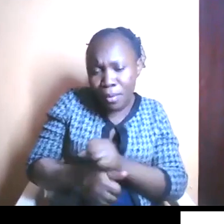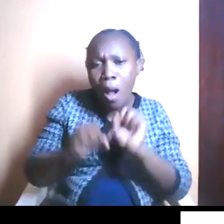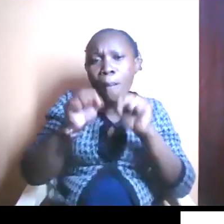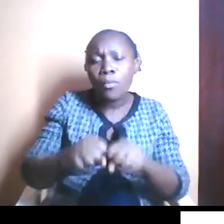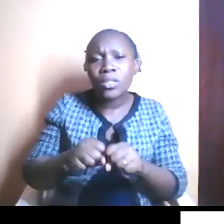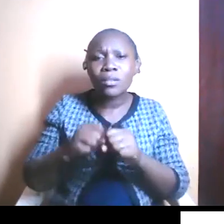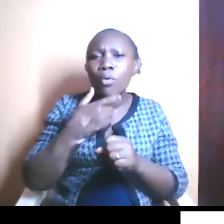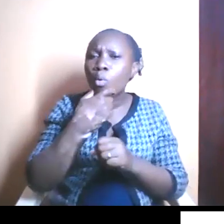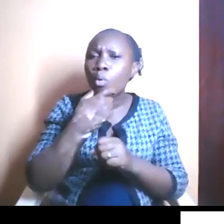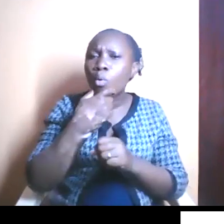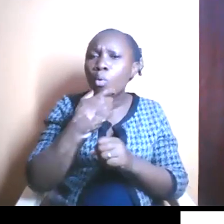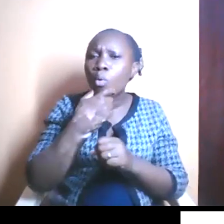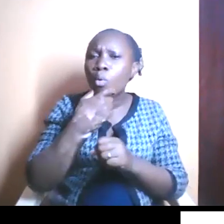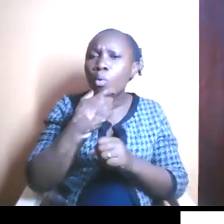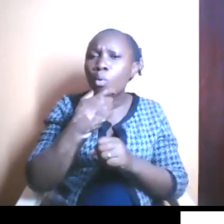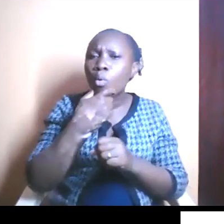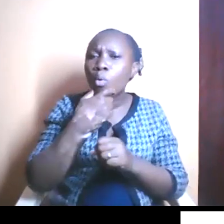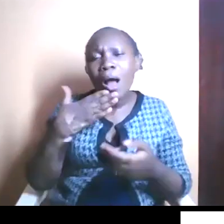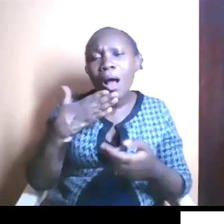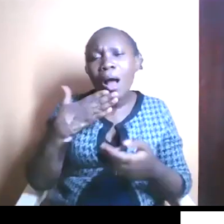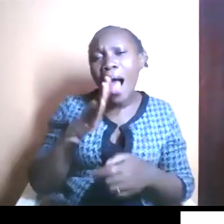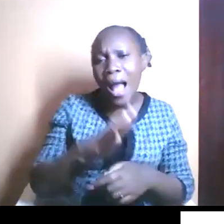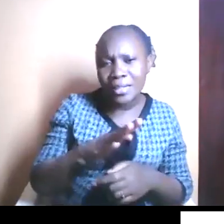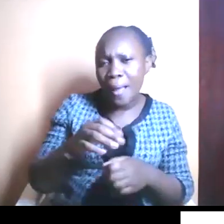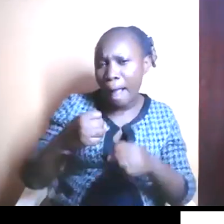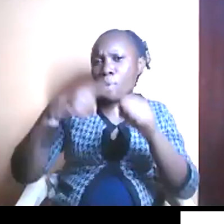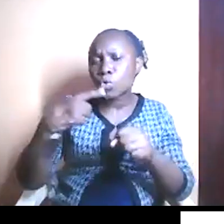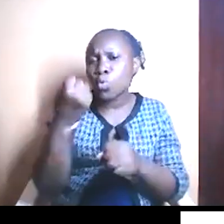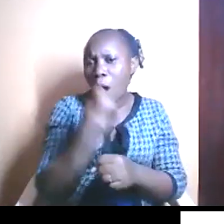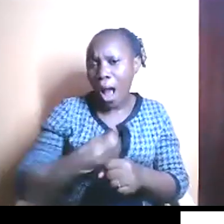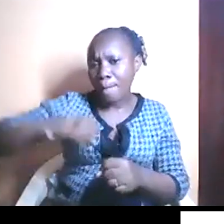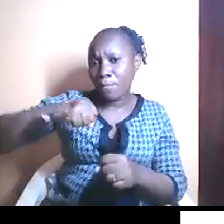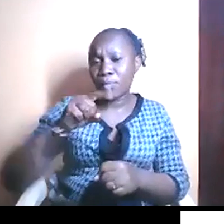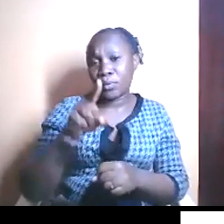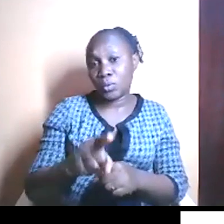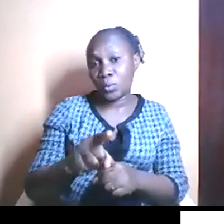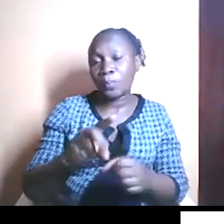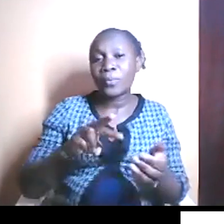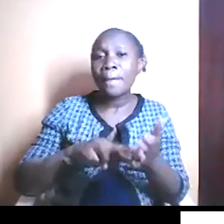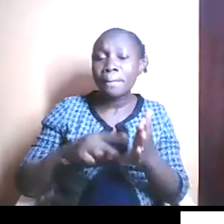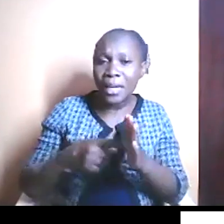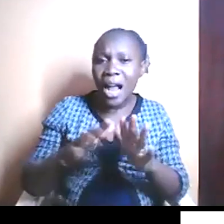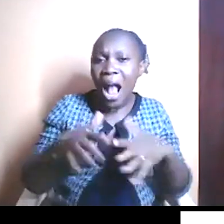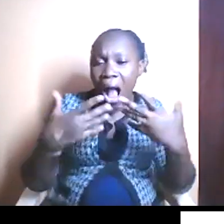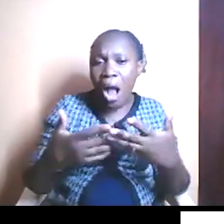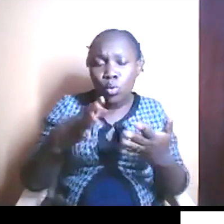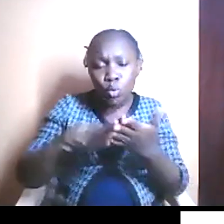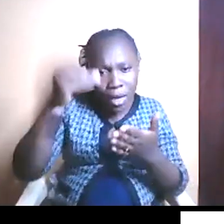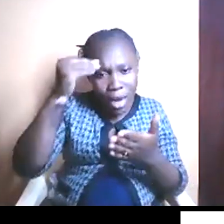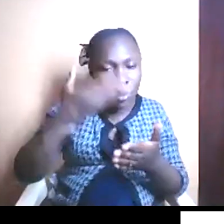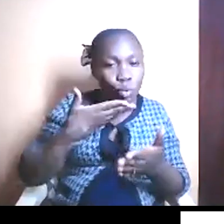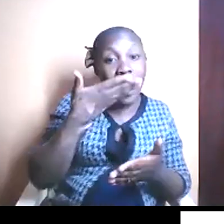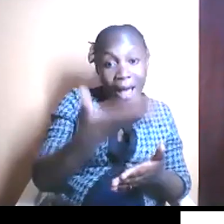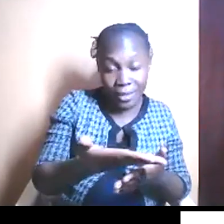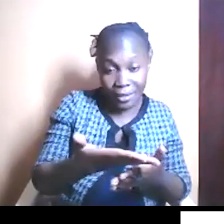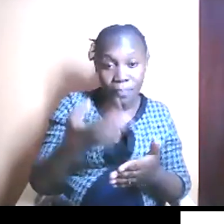somebody who is bullying you. And learning some assertiveness skills will go a long way. For example,